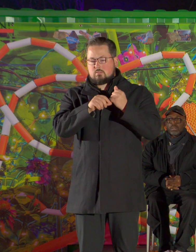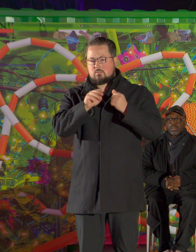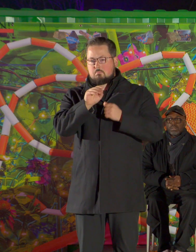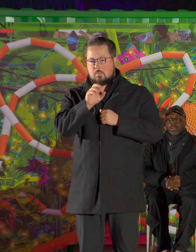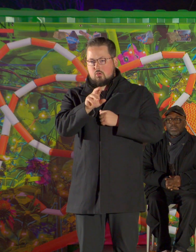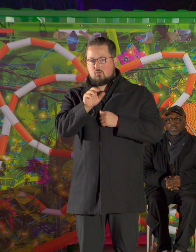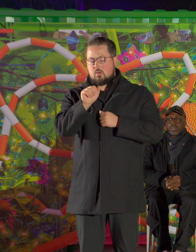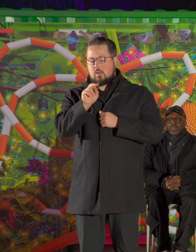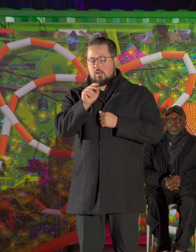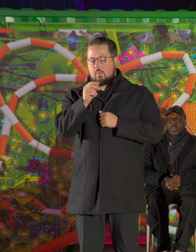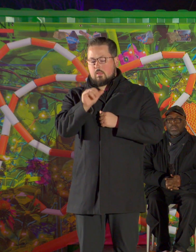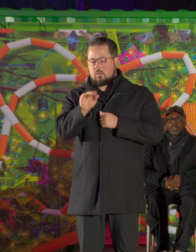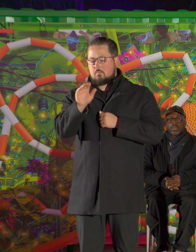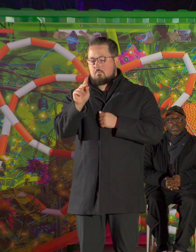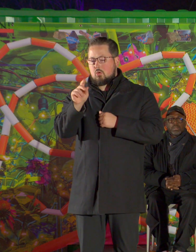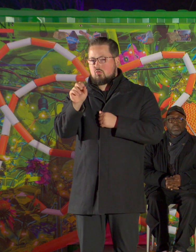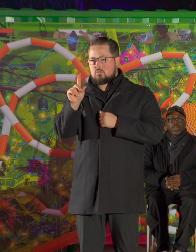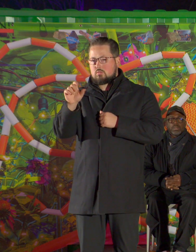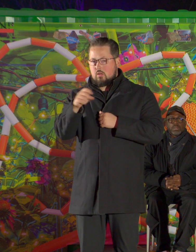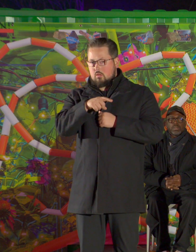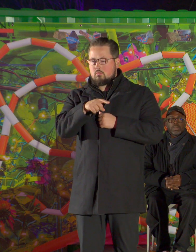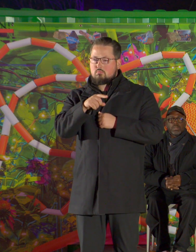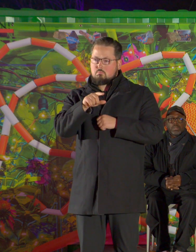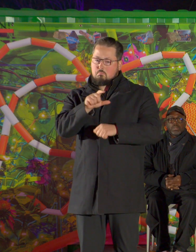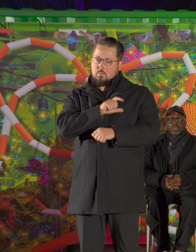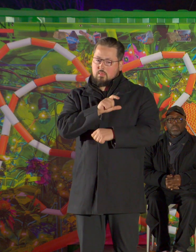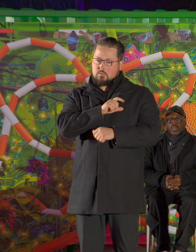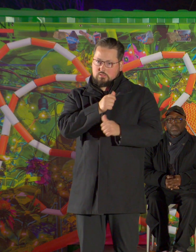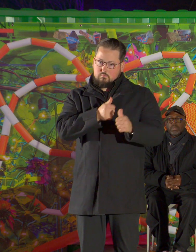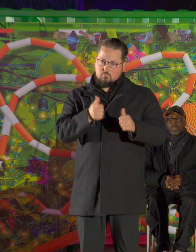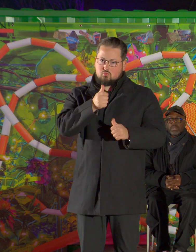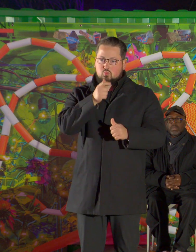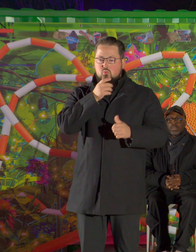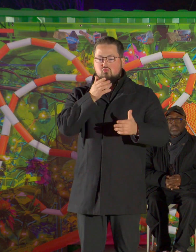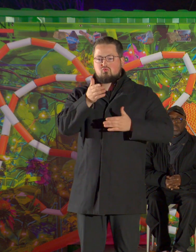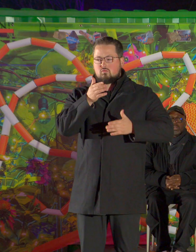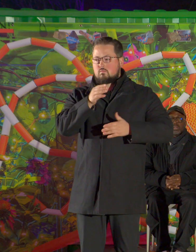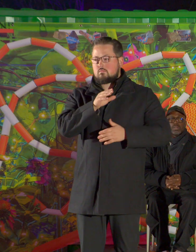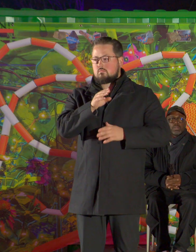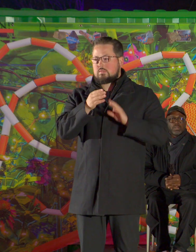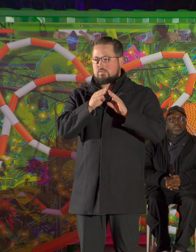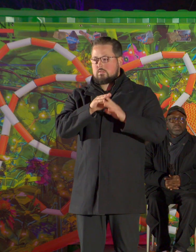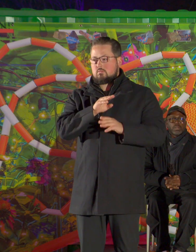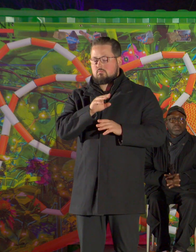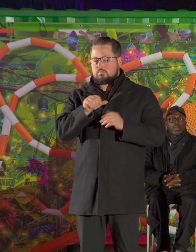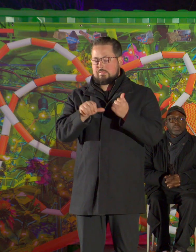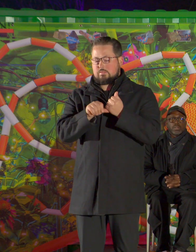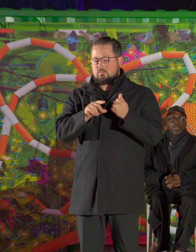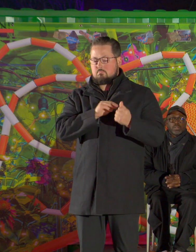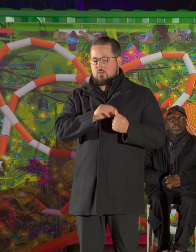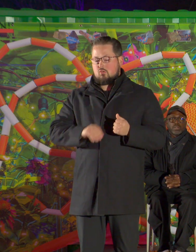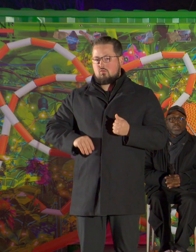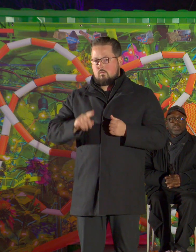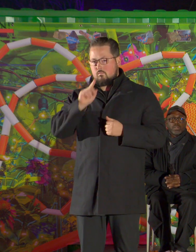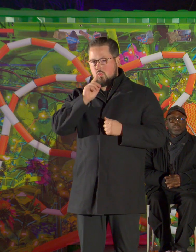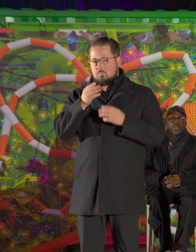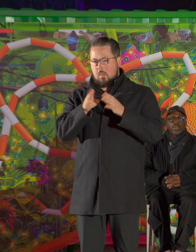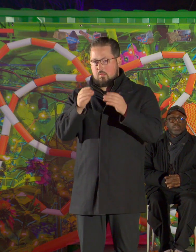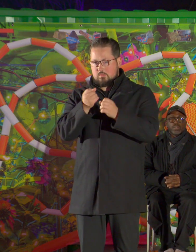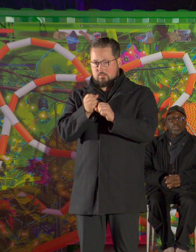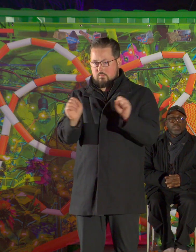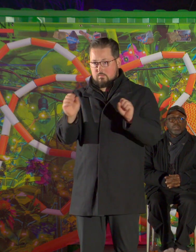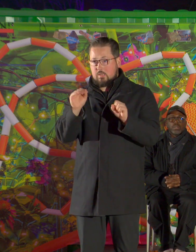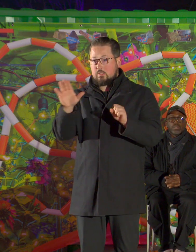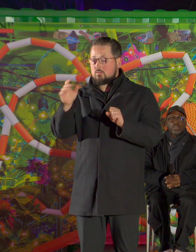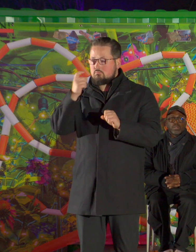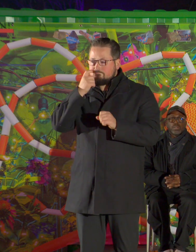Anthony Barksdale, a longtime Baltimore police official who served as the city's deputy mayor for public safety. And his